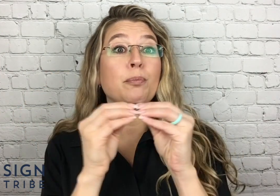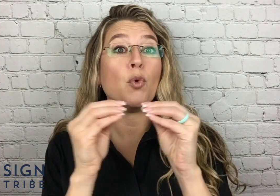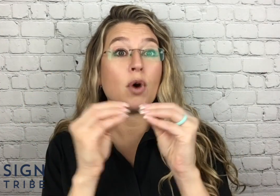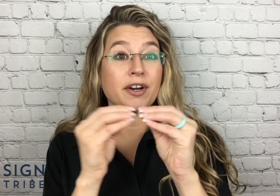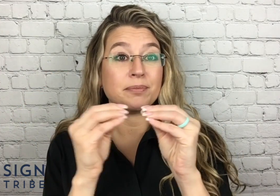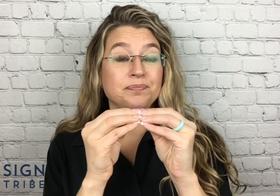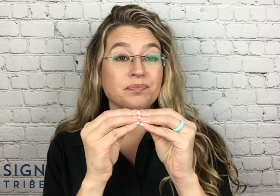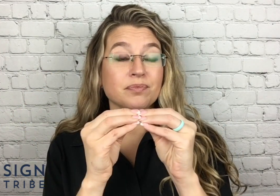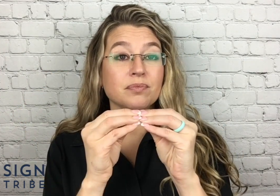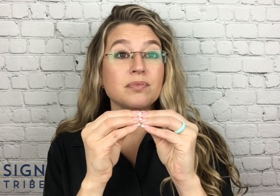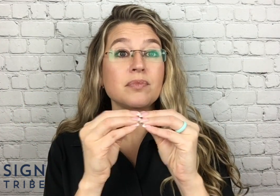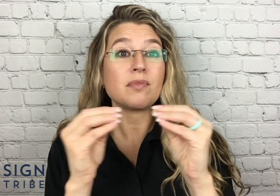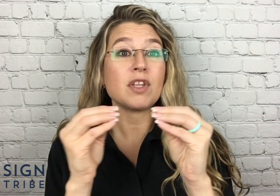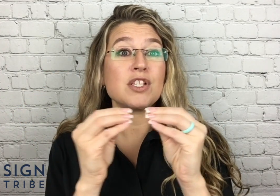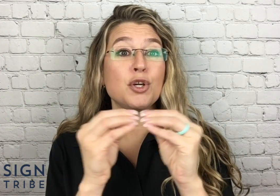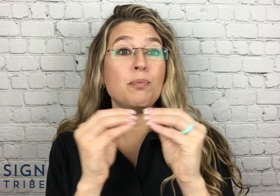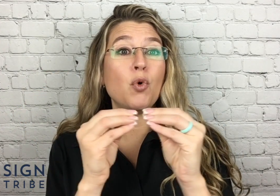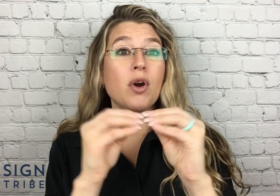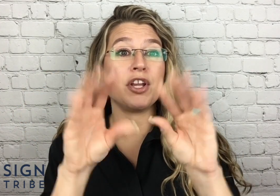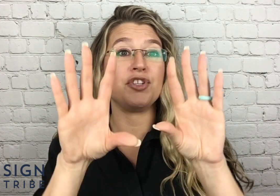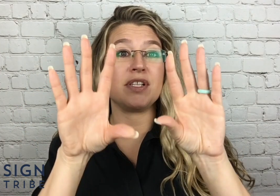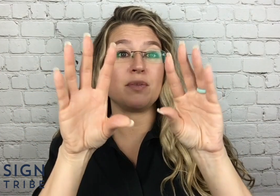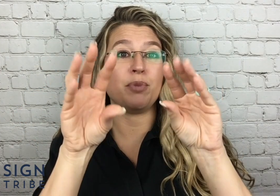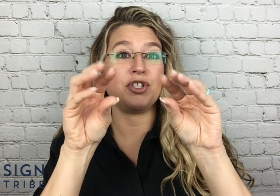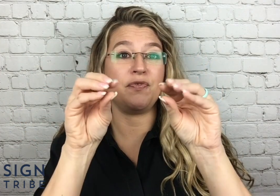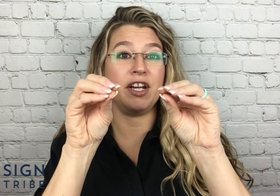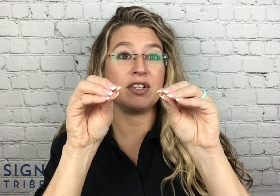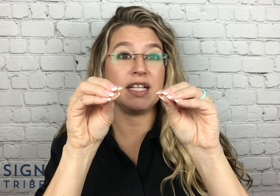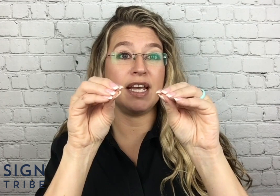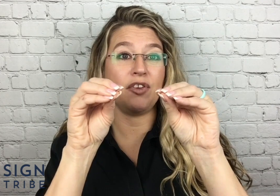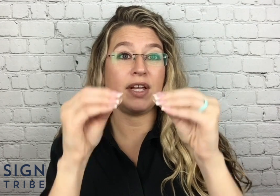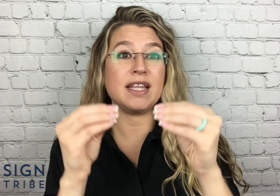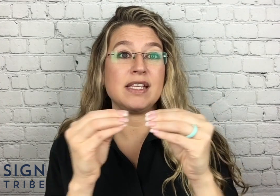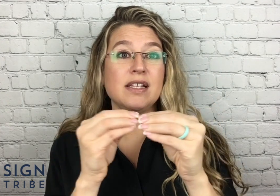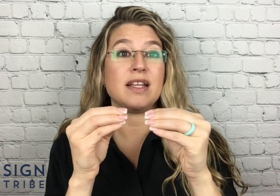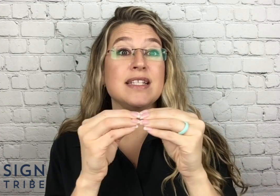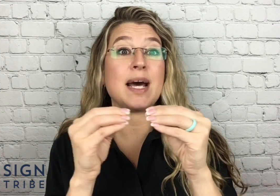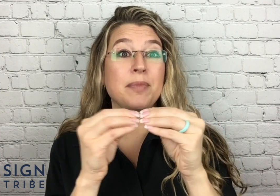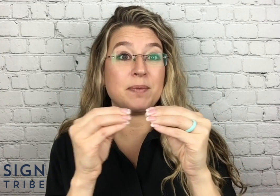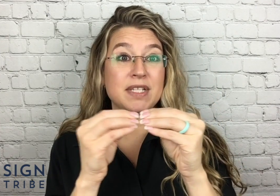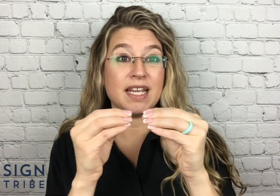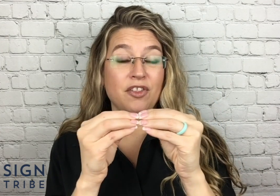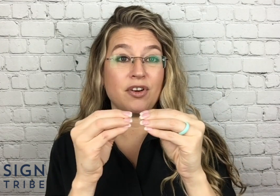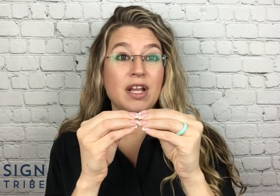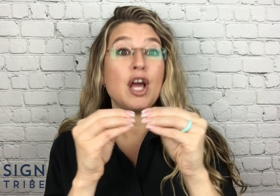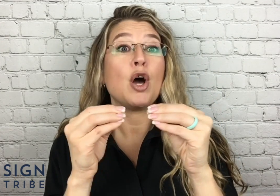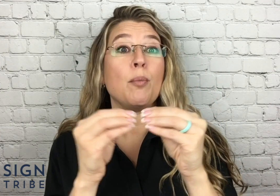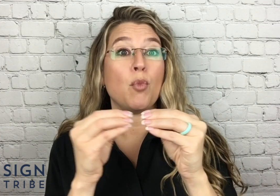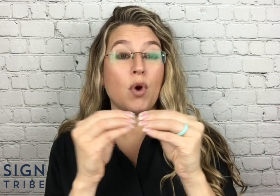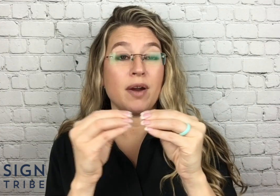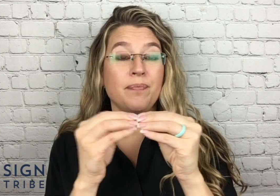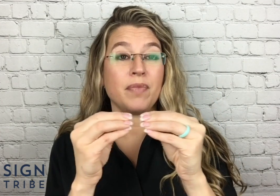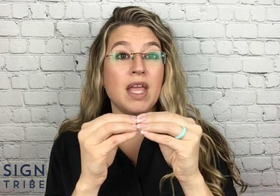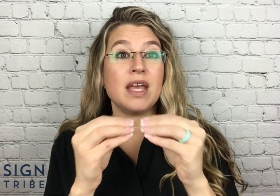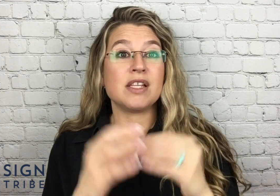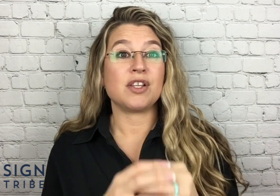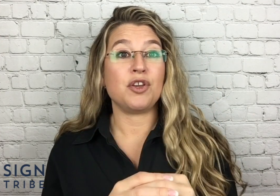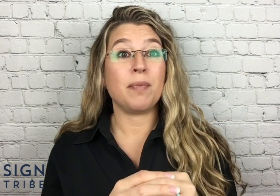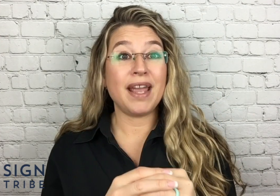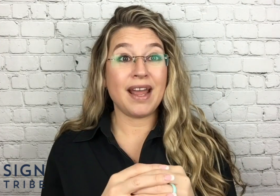more. So more, you just put your fingers together like this and then tap them together. More. So you might